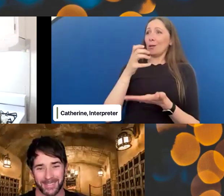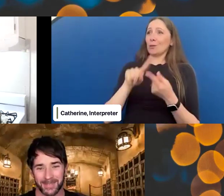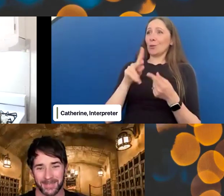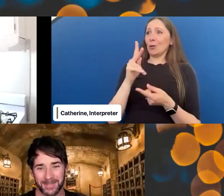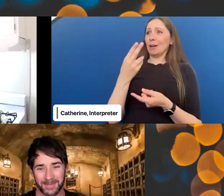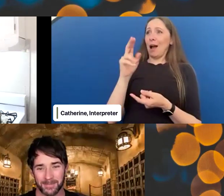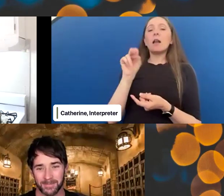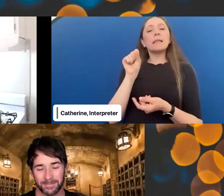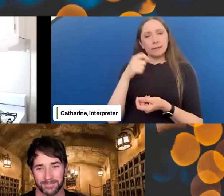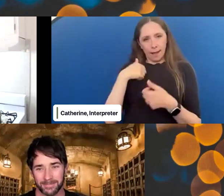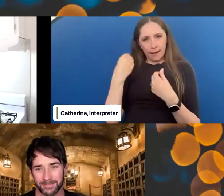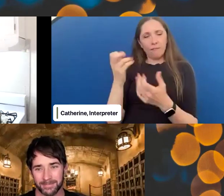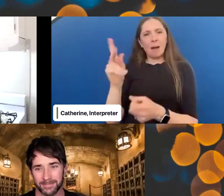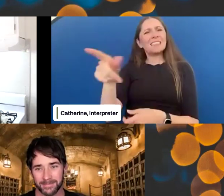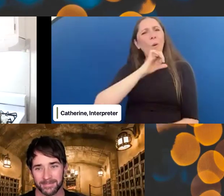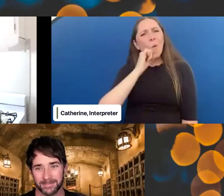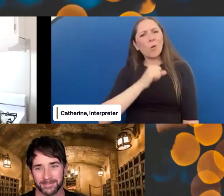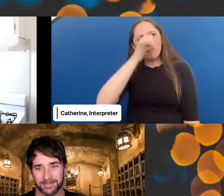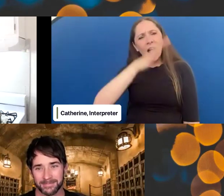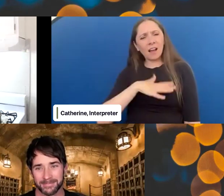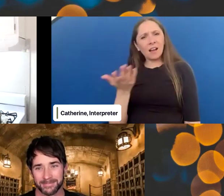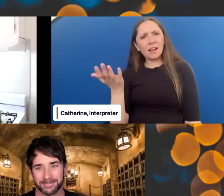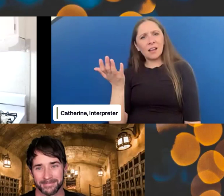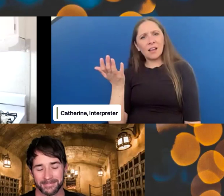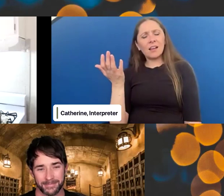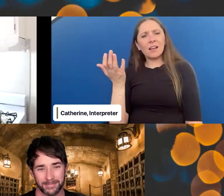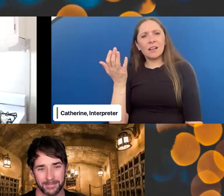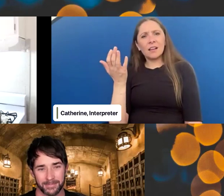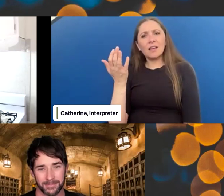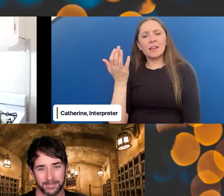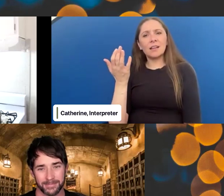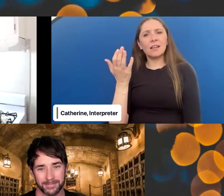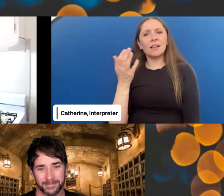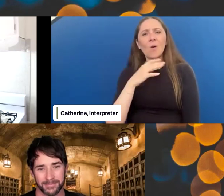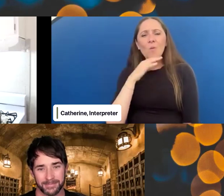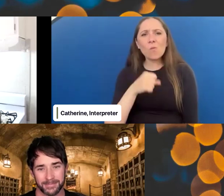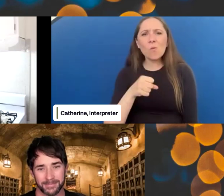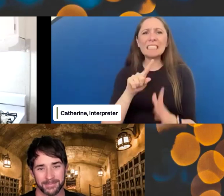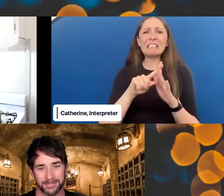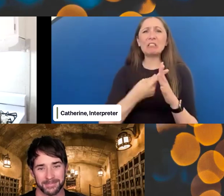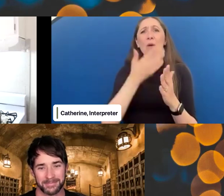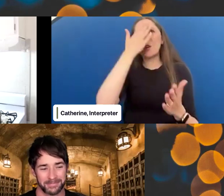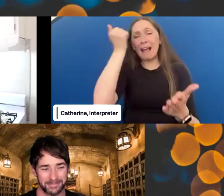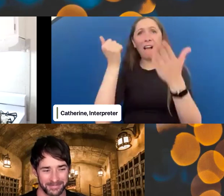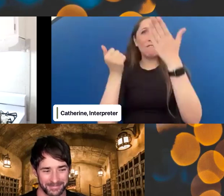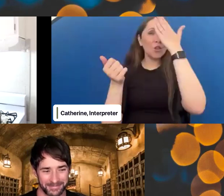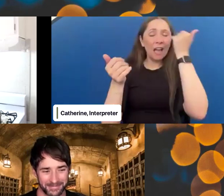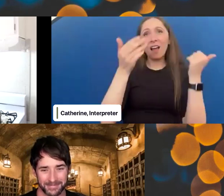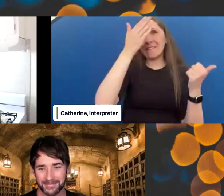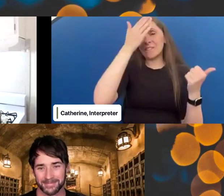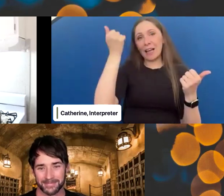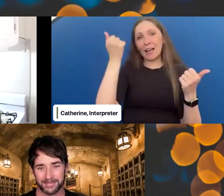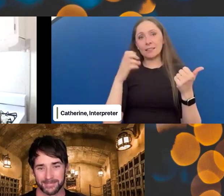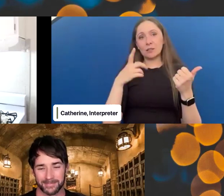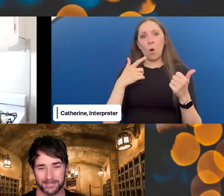I did. He's old, and so he's starting to forget things. And it's like when